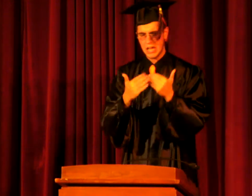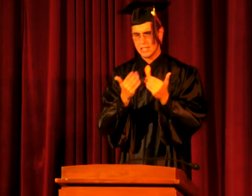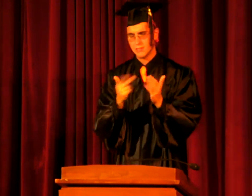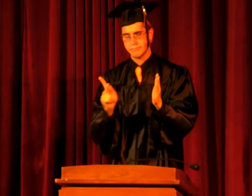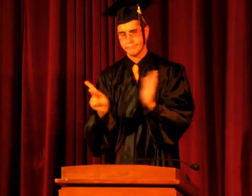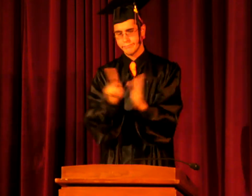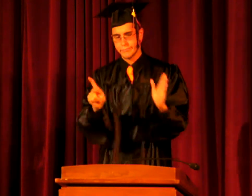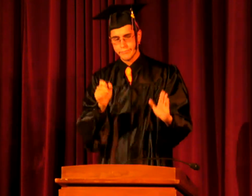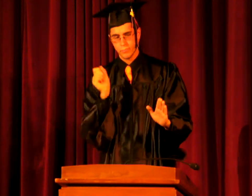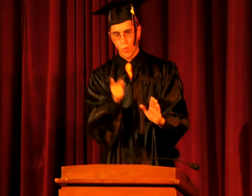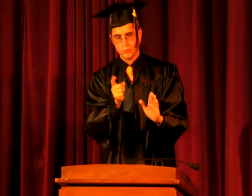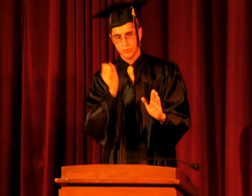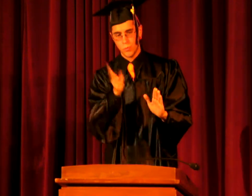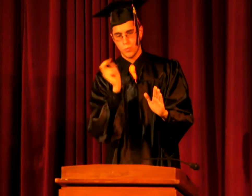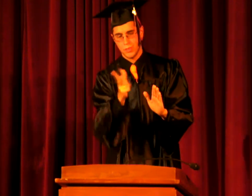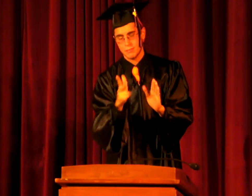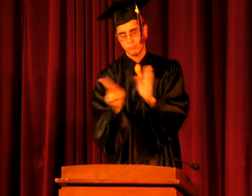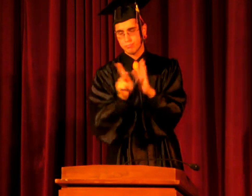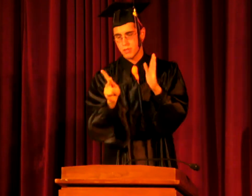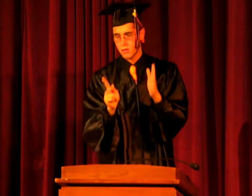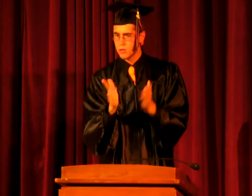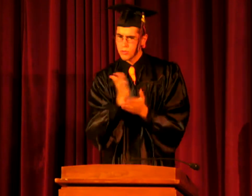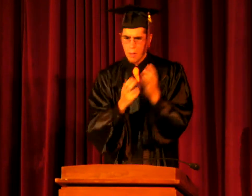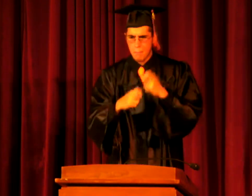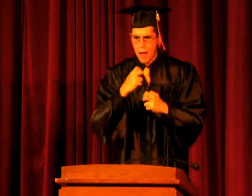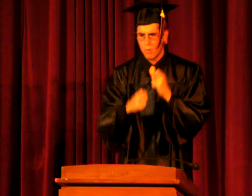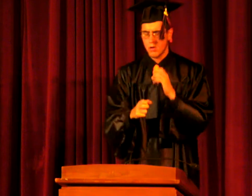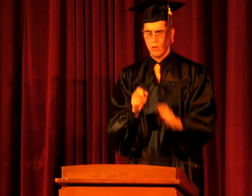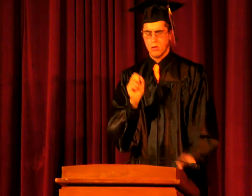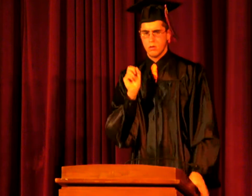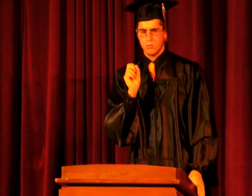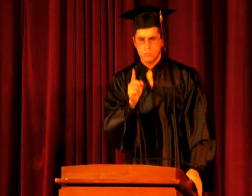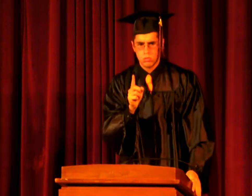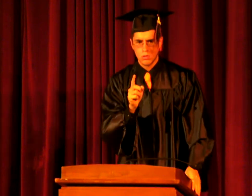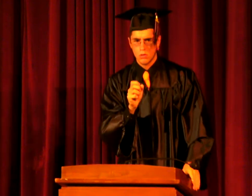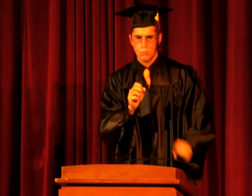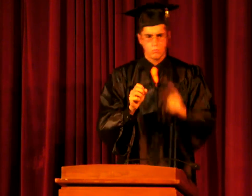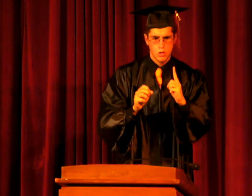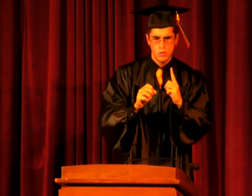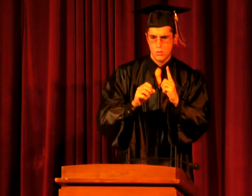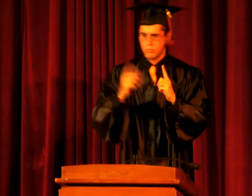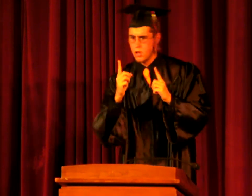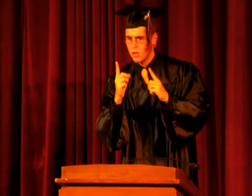Baseball pitcher. Some problems are easy to strike out, and others take a full count.